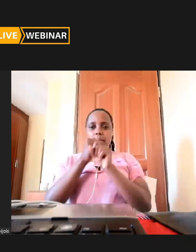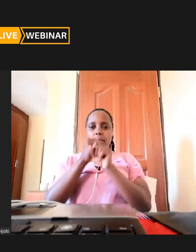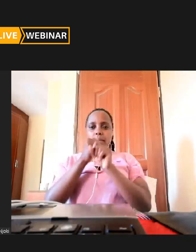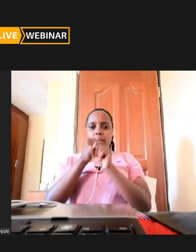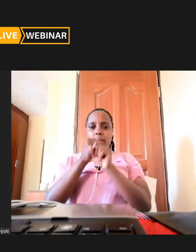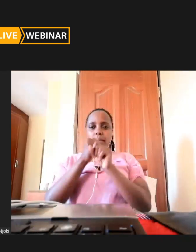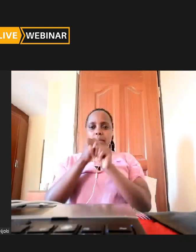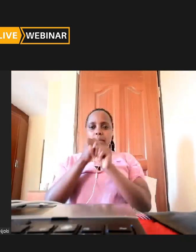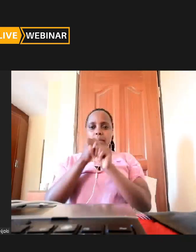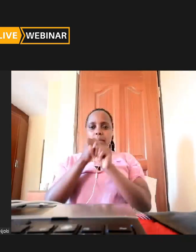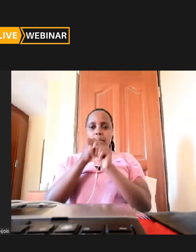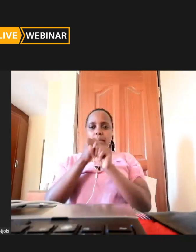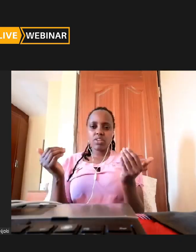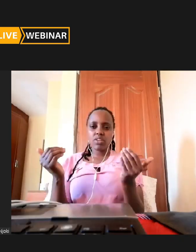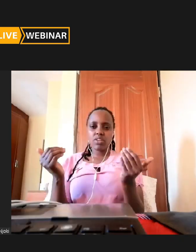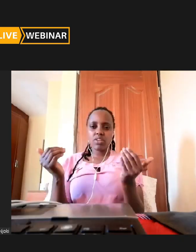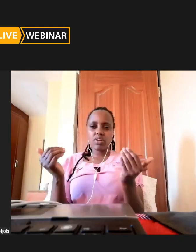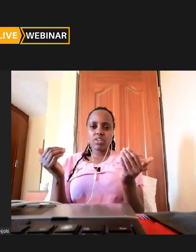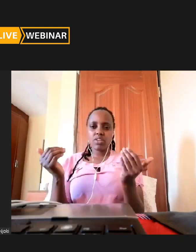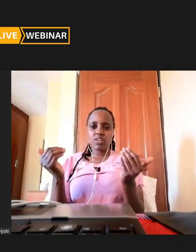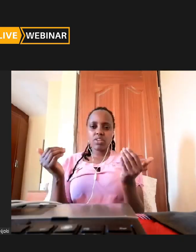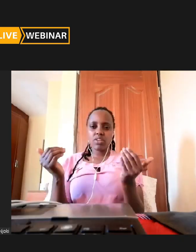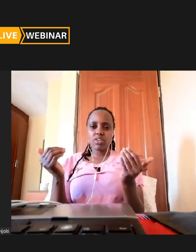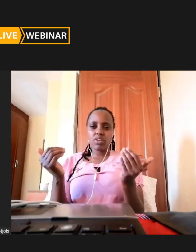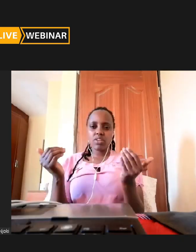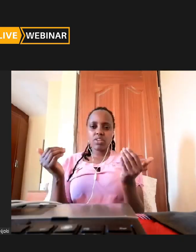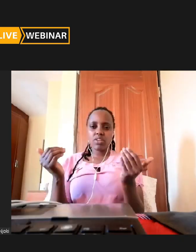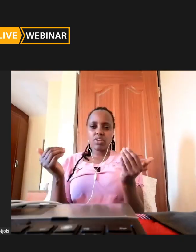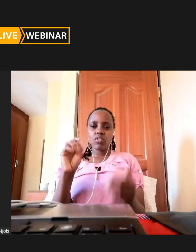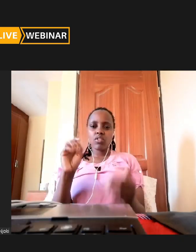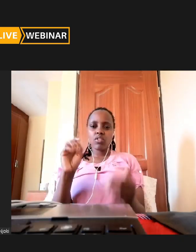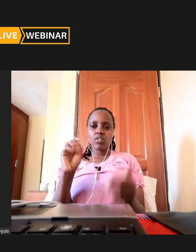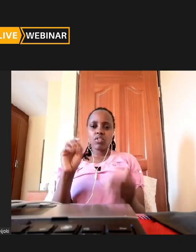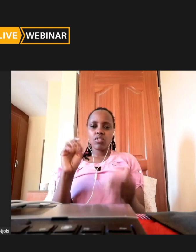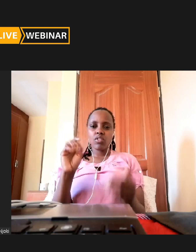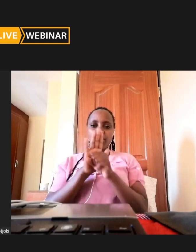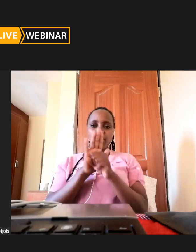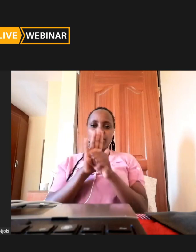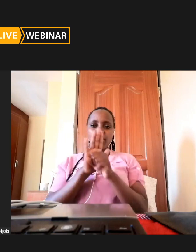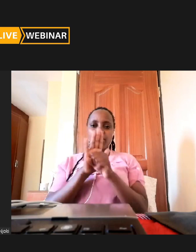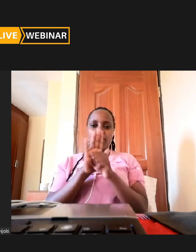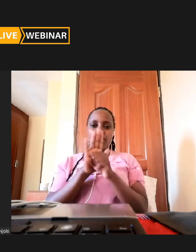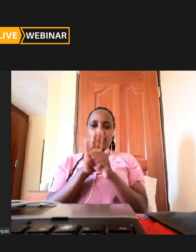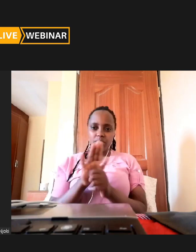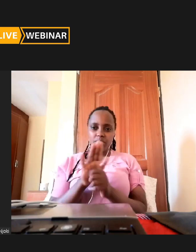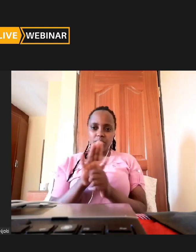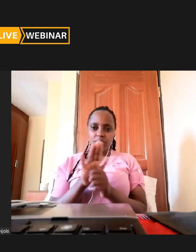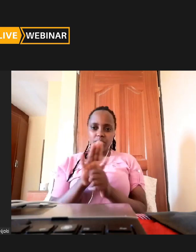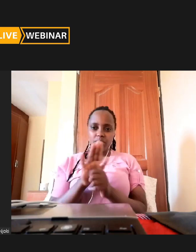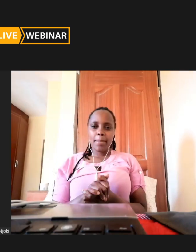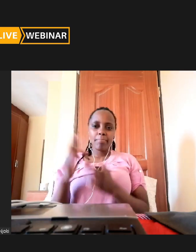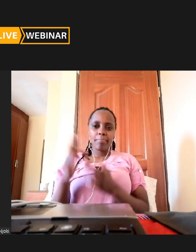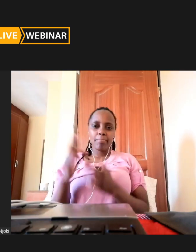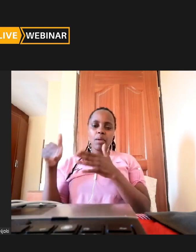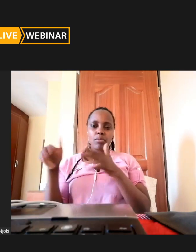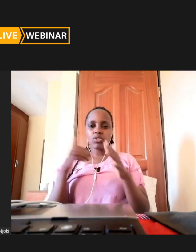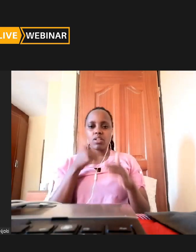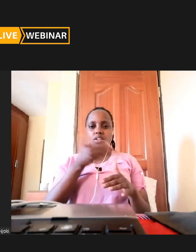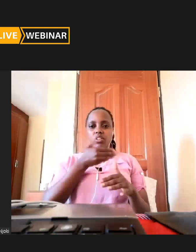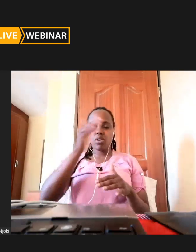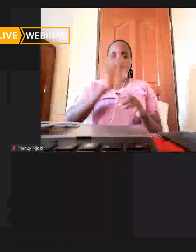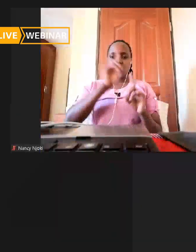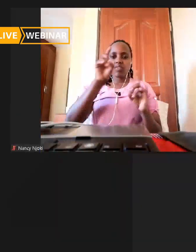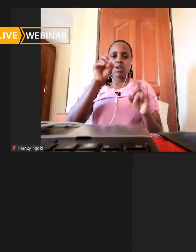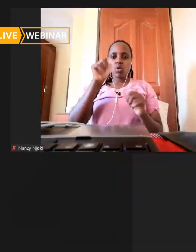that all children of Kenya enjoy their rights. Thank you so much. I hope I'll have a chance to